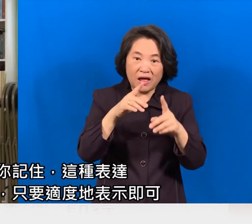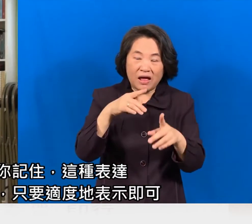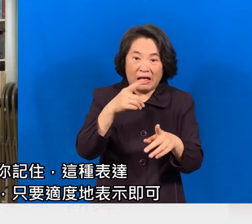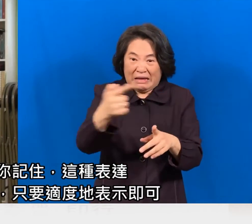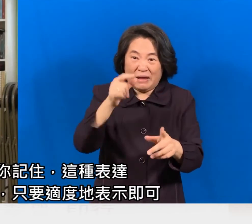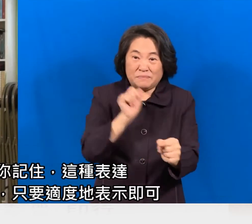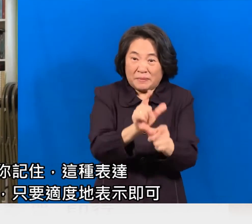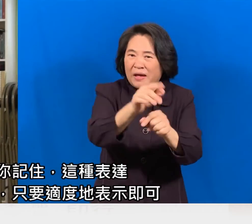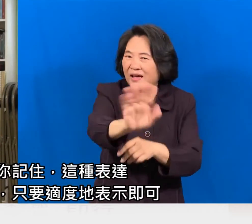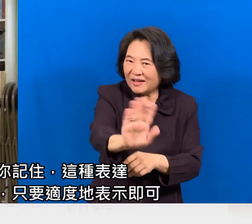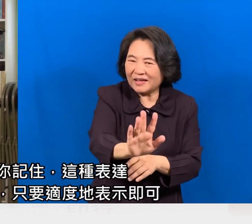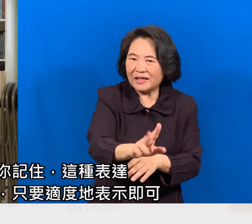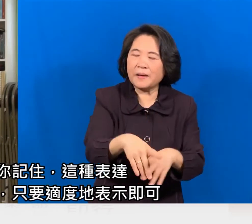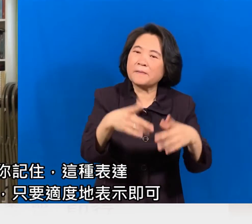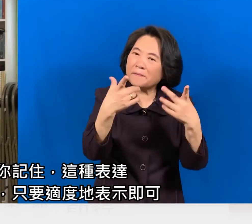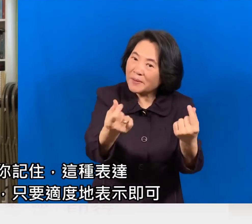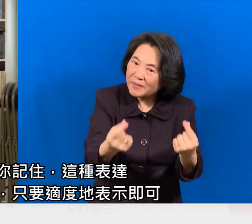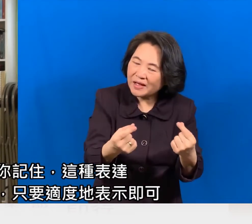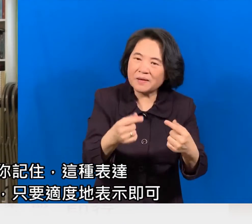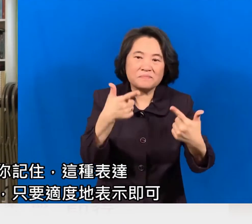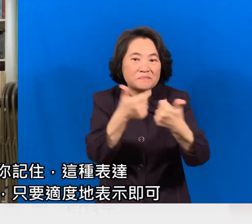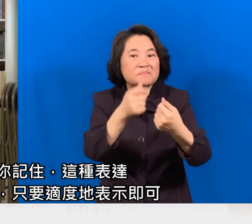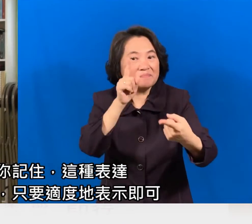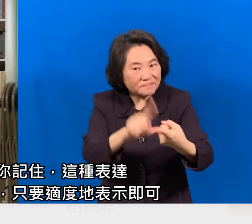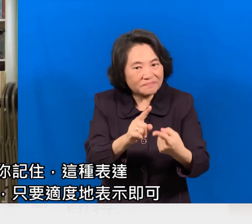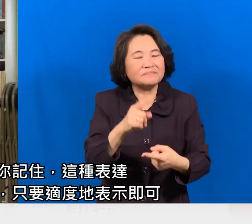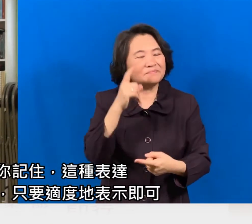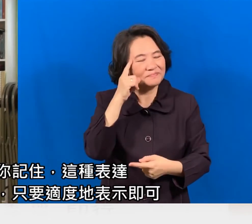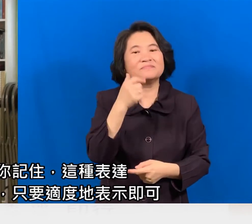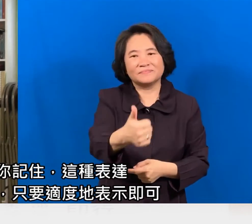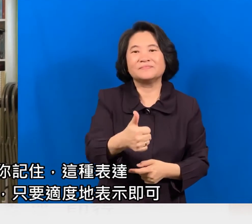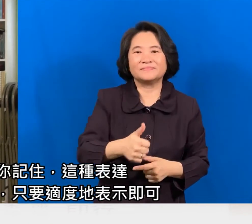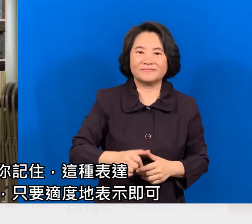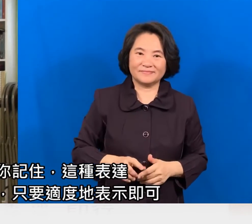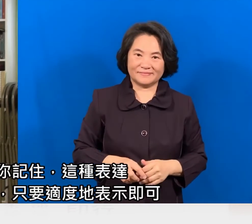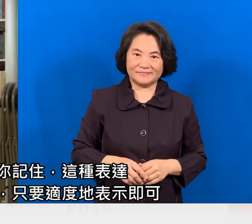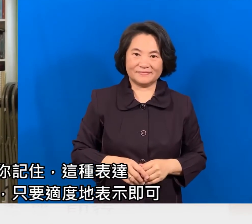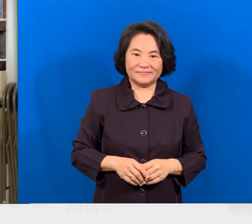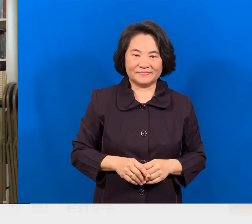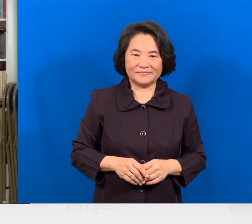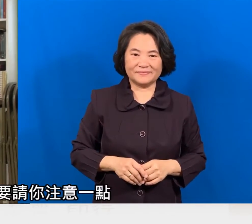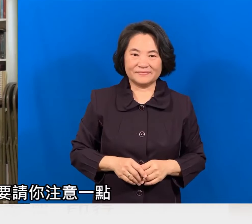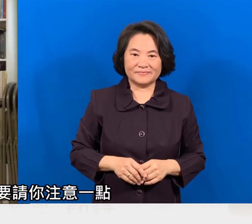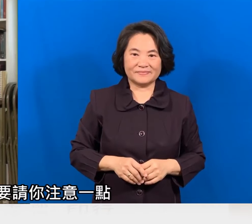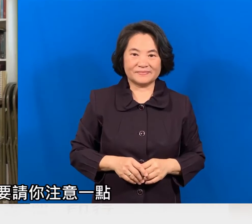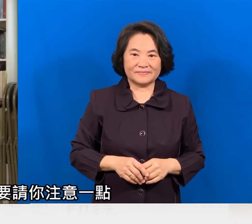not be overdone, but rather expressed appropriately and subtly.